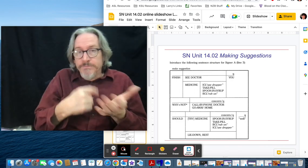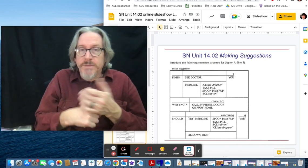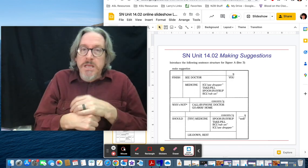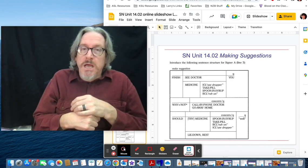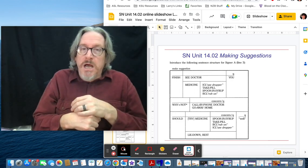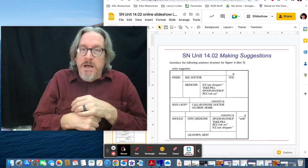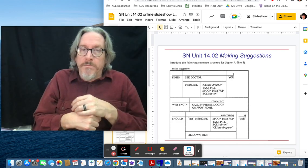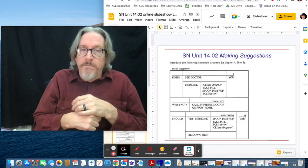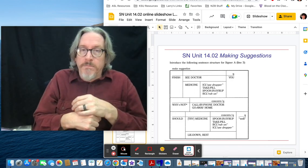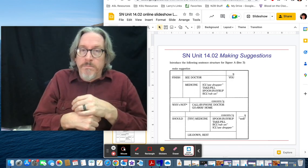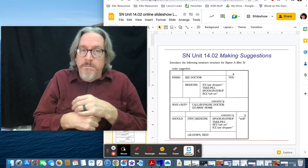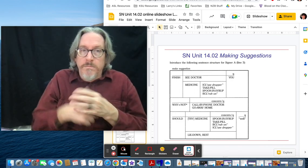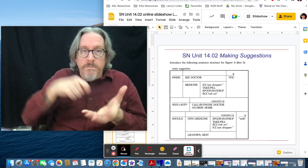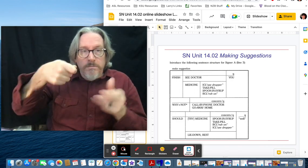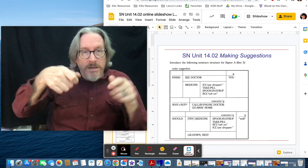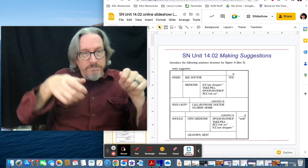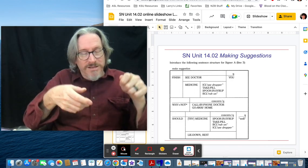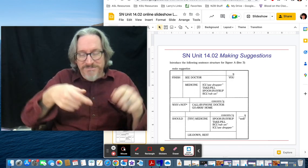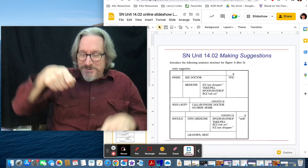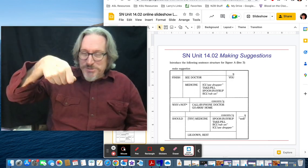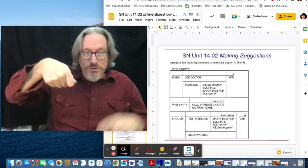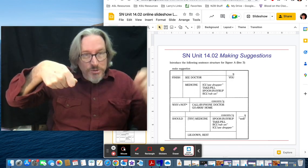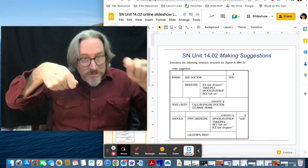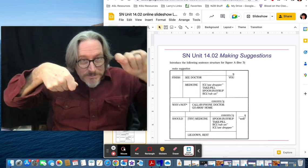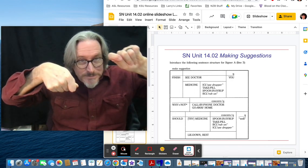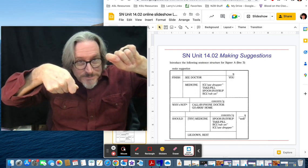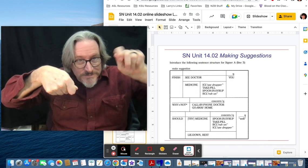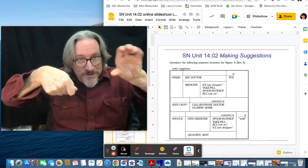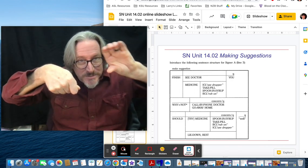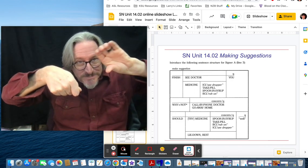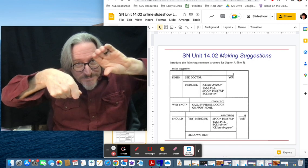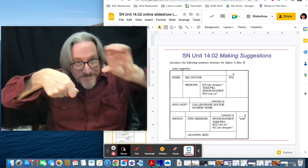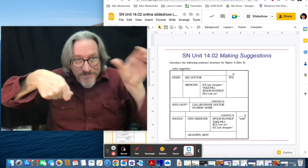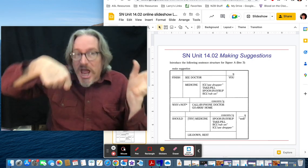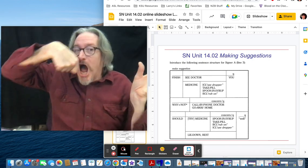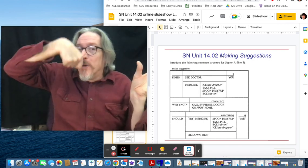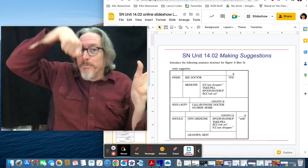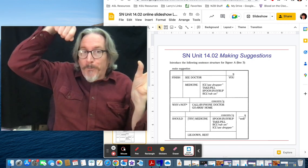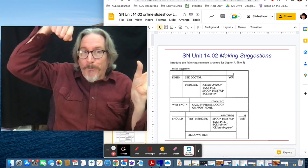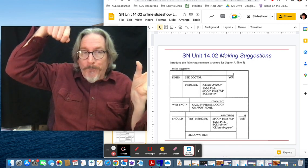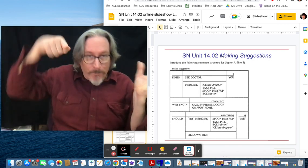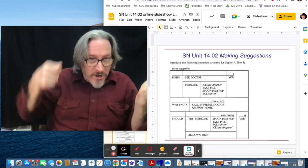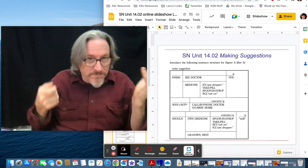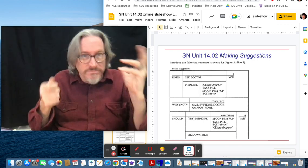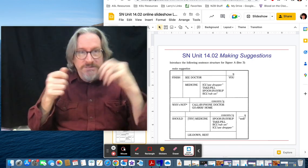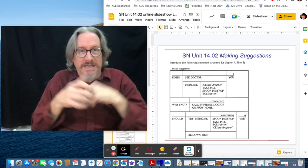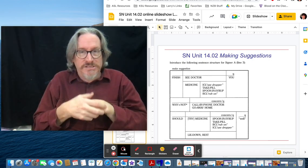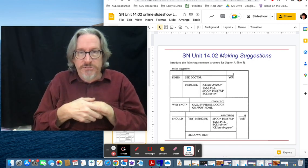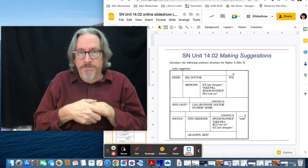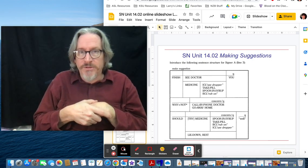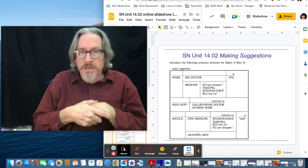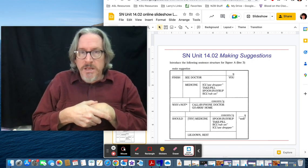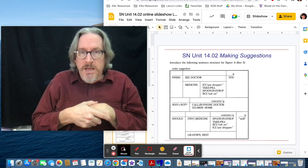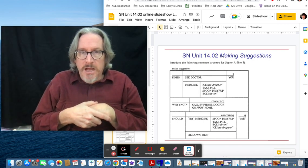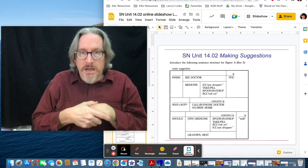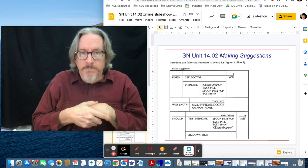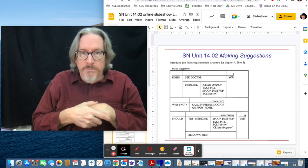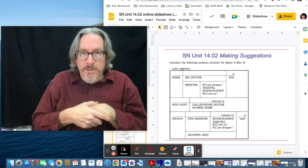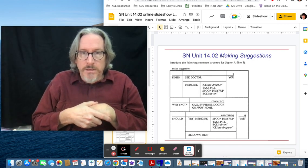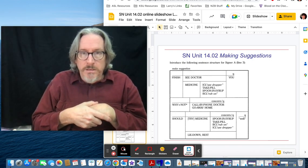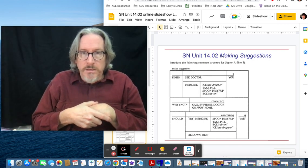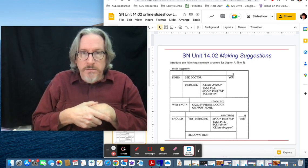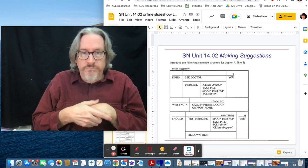pill, spoon, right? take a syrup,